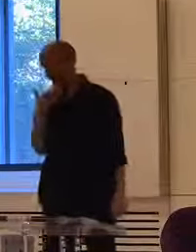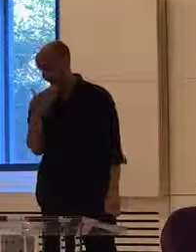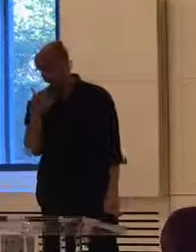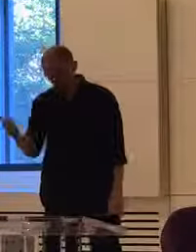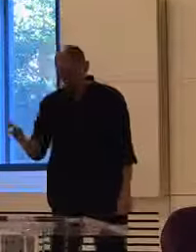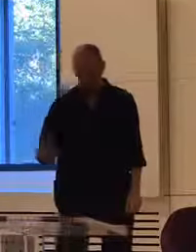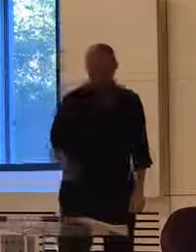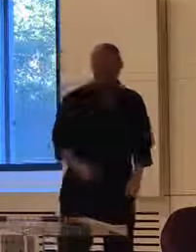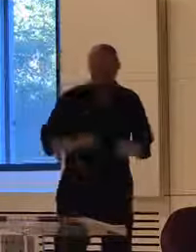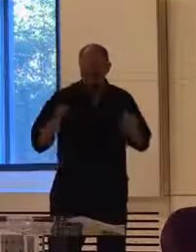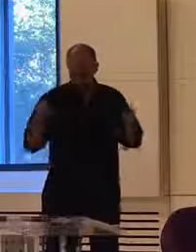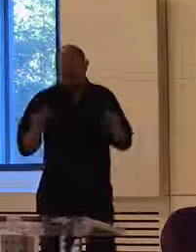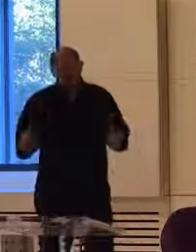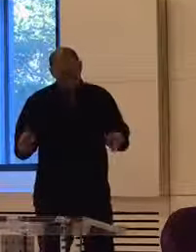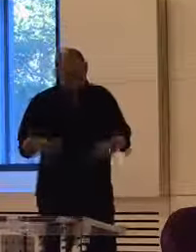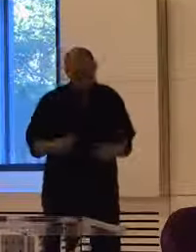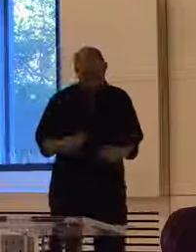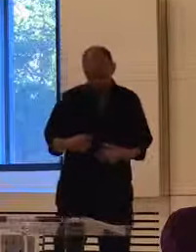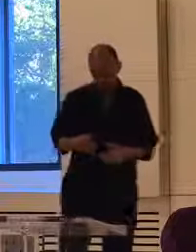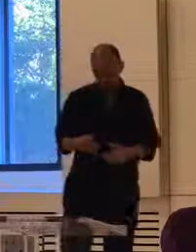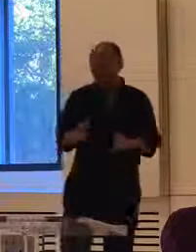Hello, thank you very much. Okay.